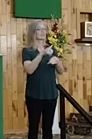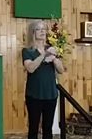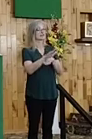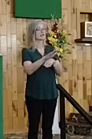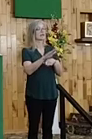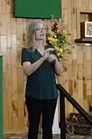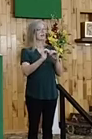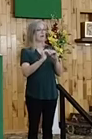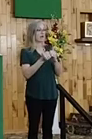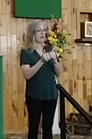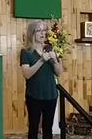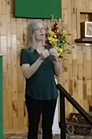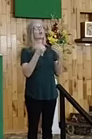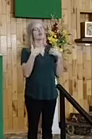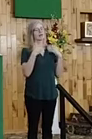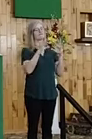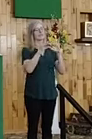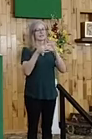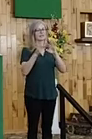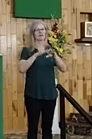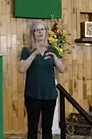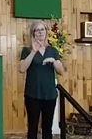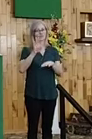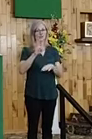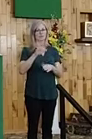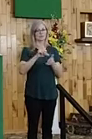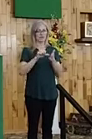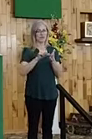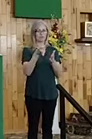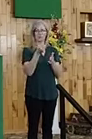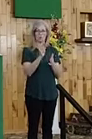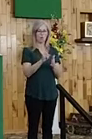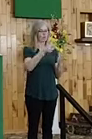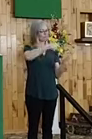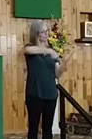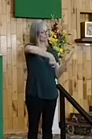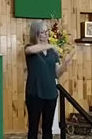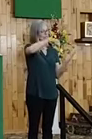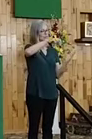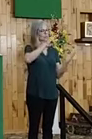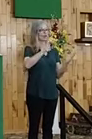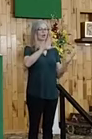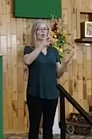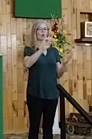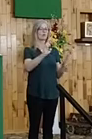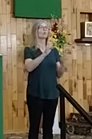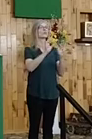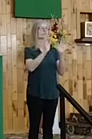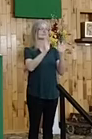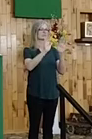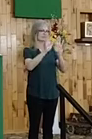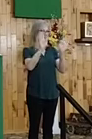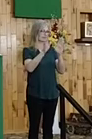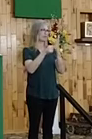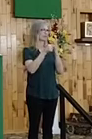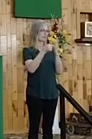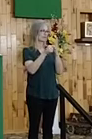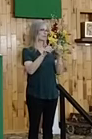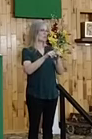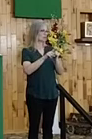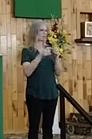through the link posted in our official Facebook page or scan the QR code in our Sunday bulletin, which is posted